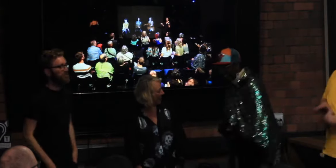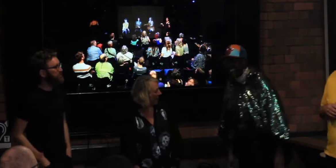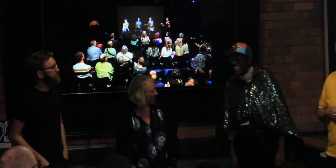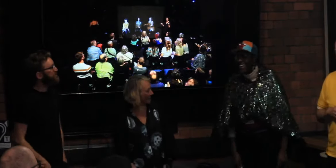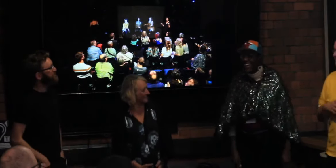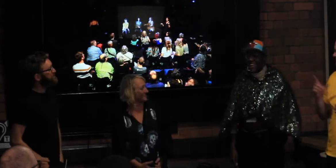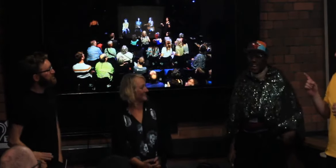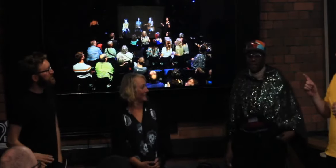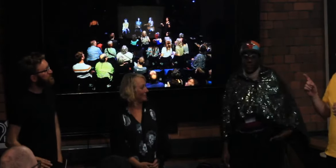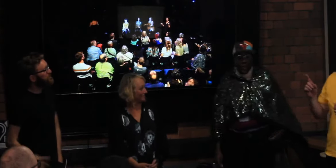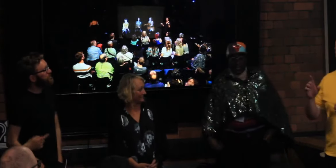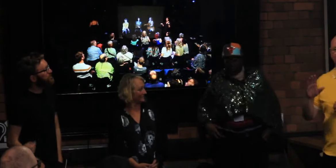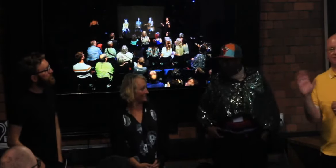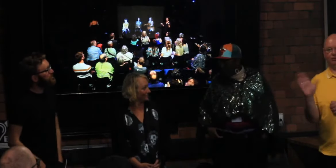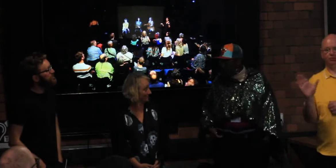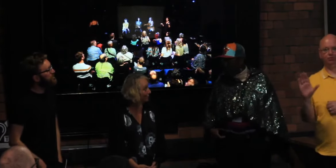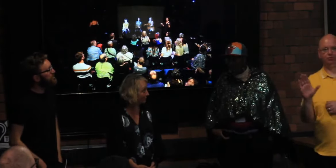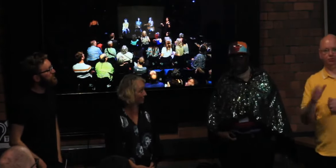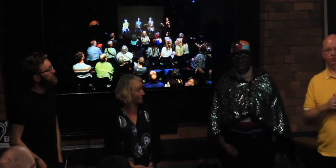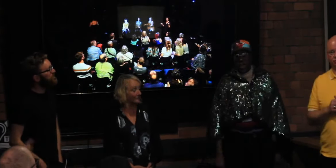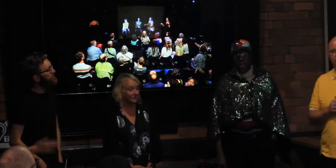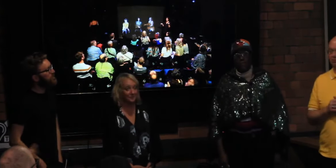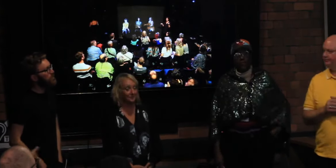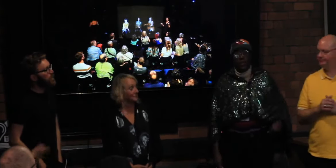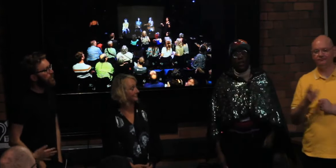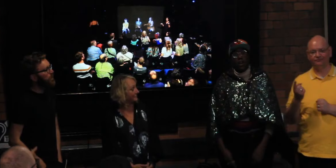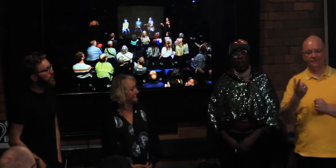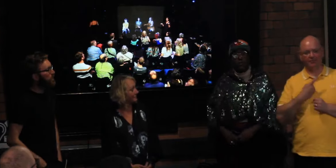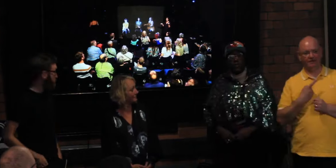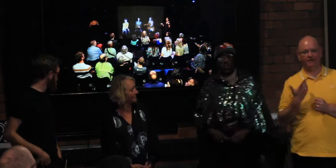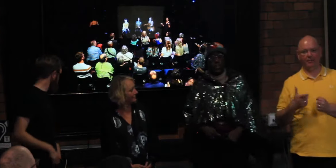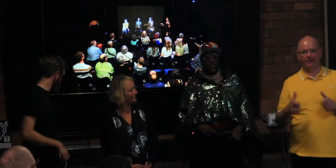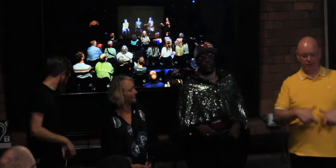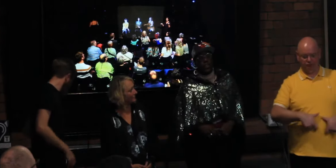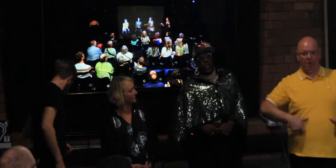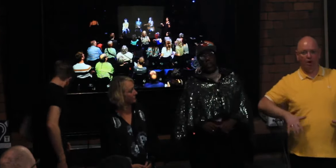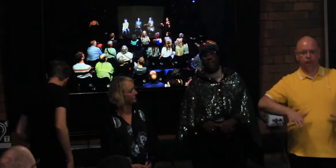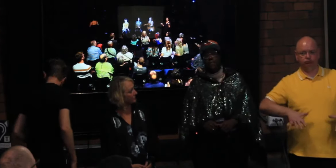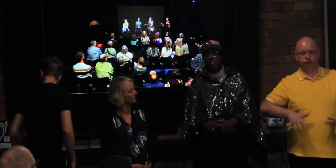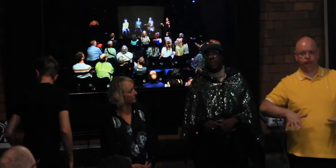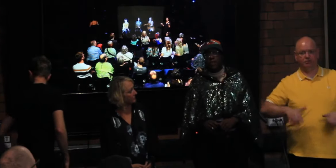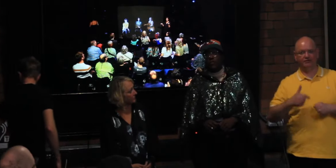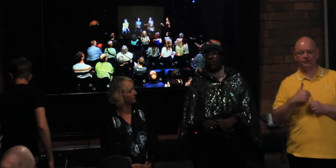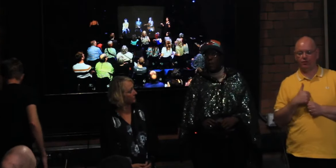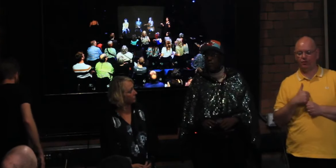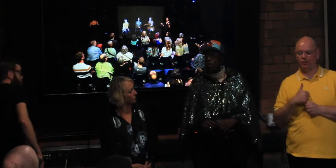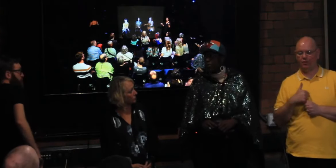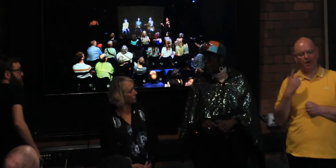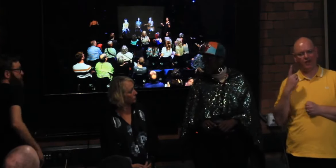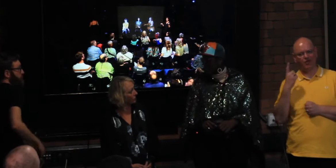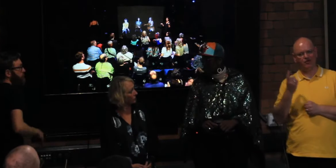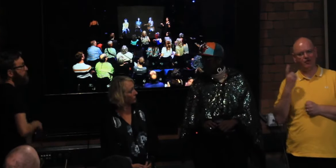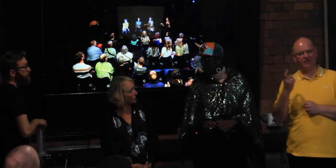Hello. Hi. Hi. As someone wearing the belt, I'm curious sort of about the